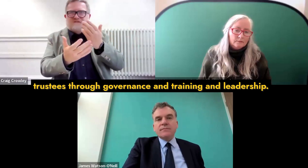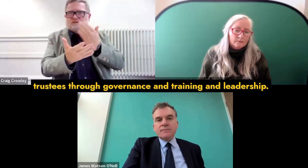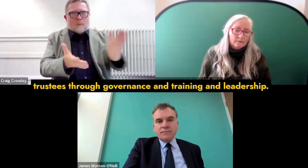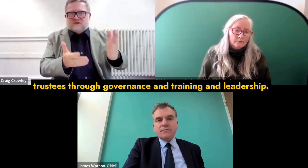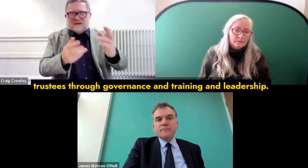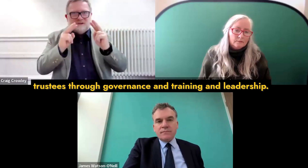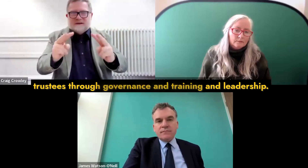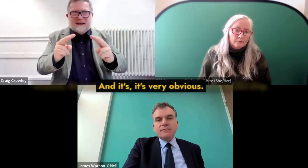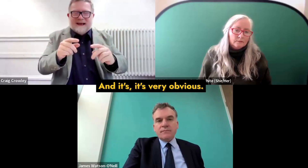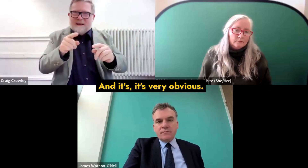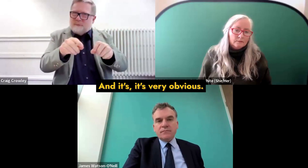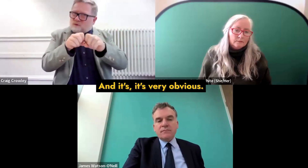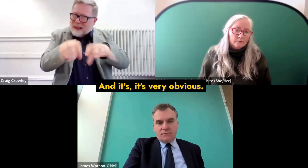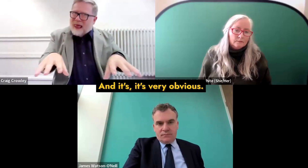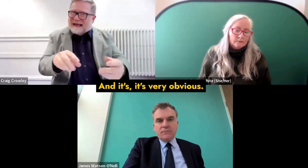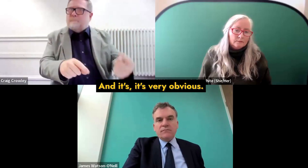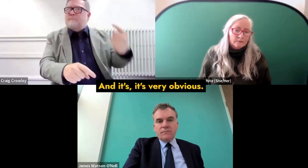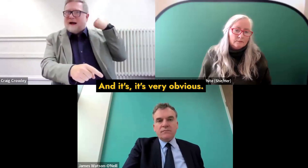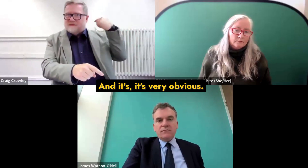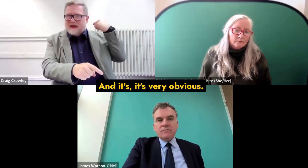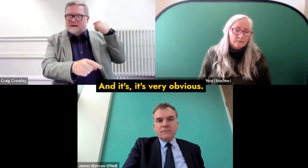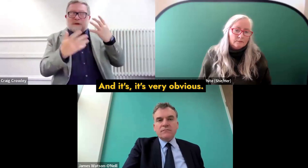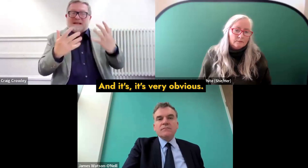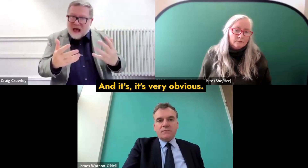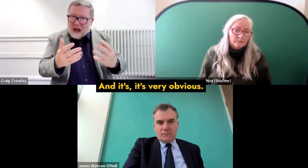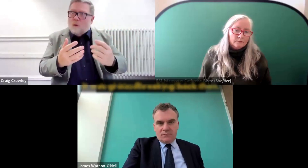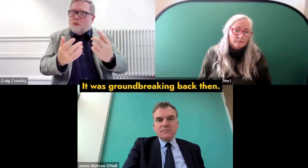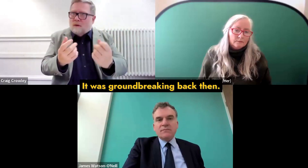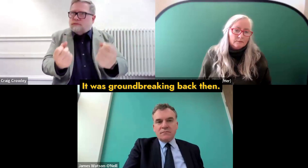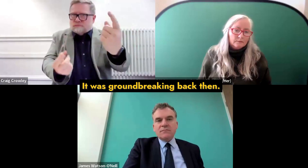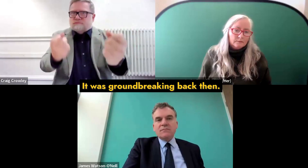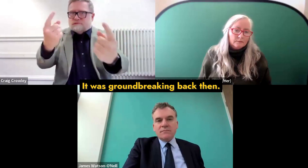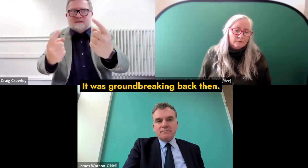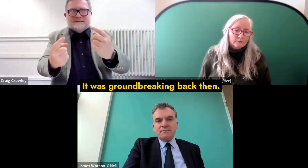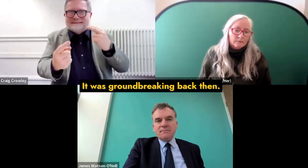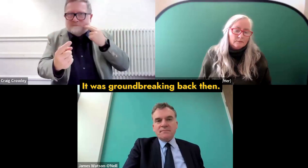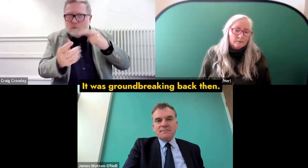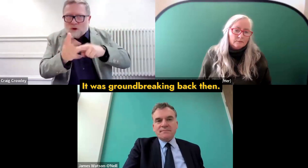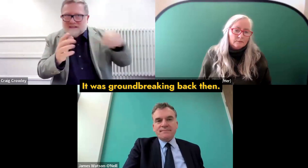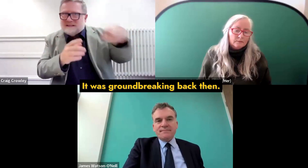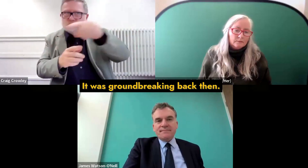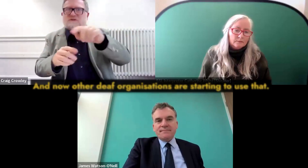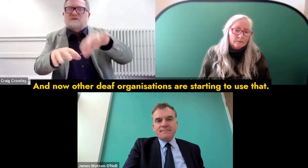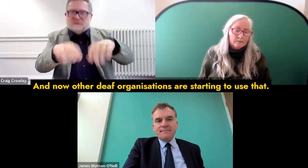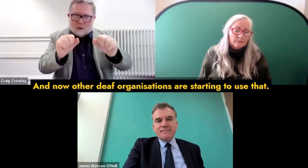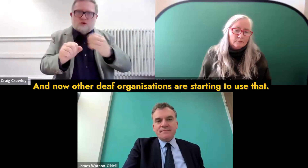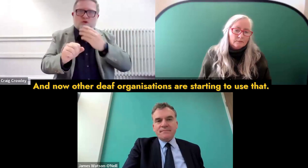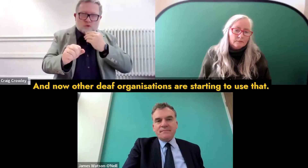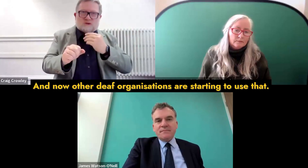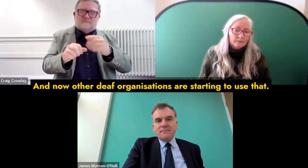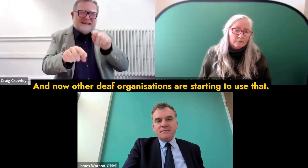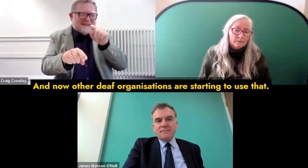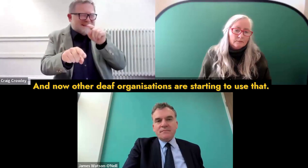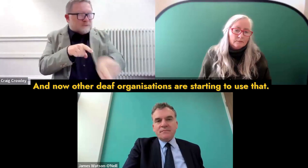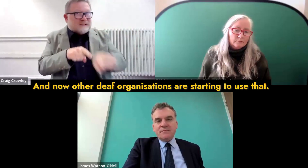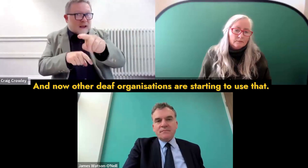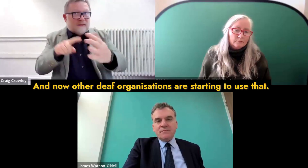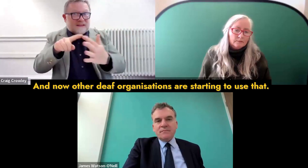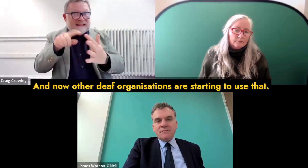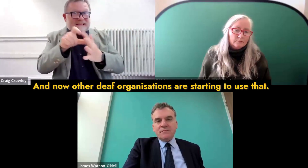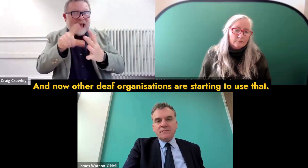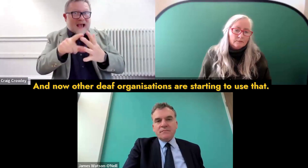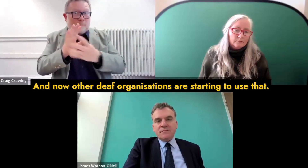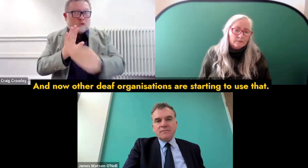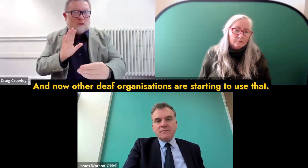and leadership. And it's very obvious. It was groundbreaking back then. And now other deaf